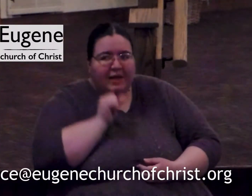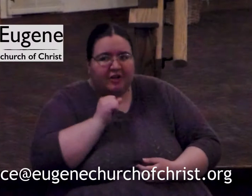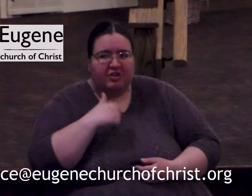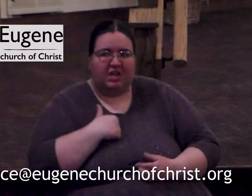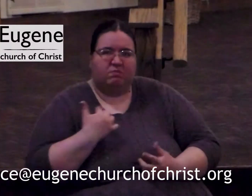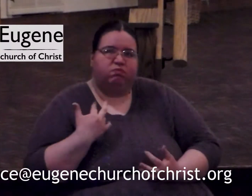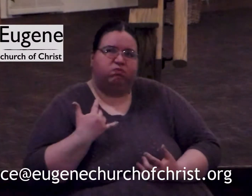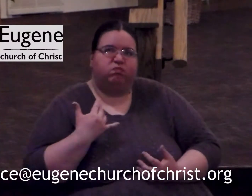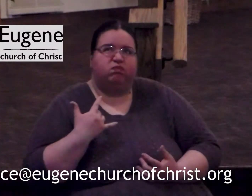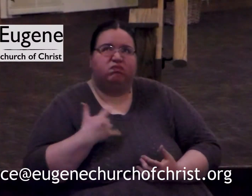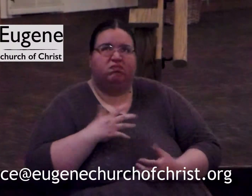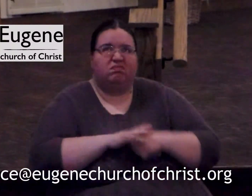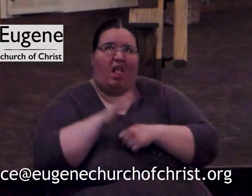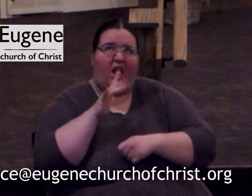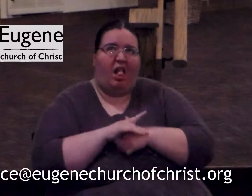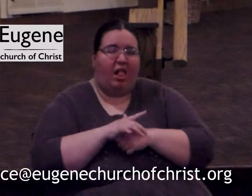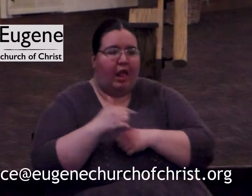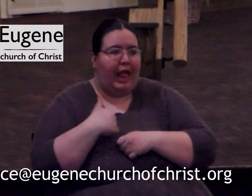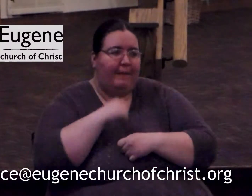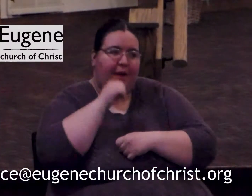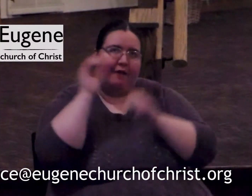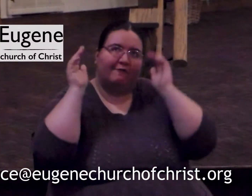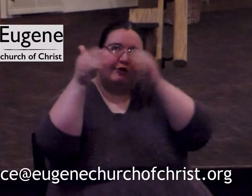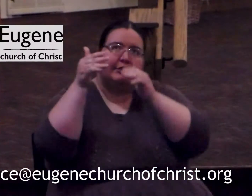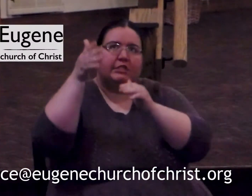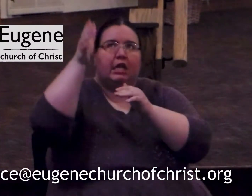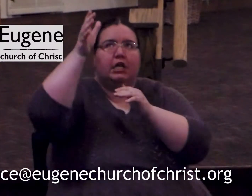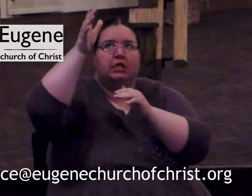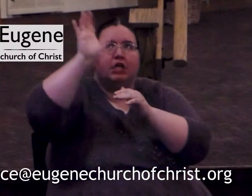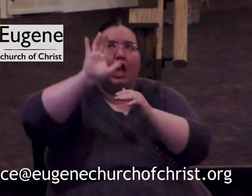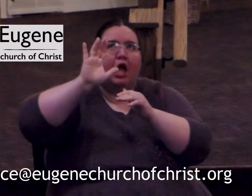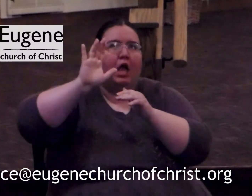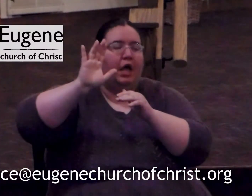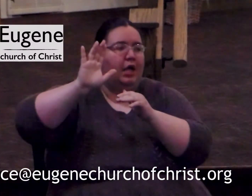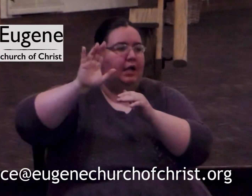I find myself centered in on the idea, why is God's timing so far off from where mine is?